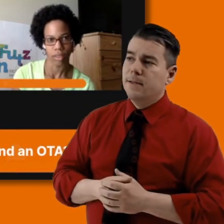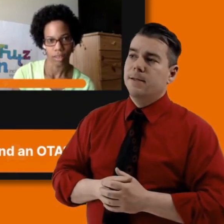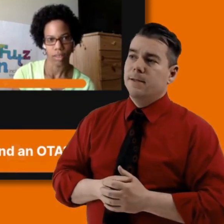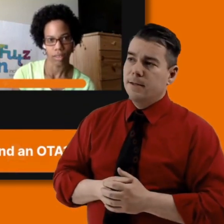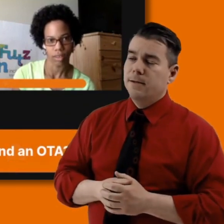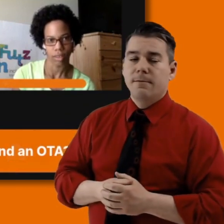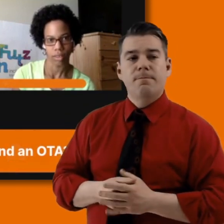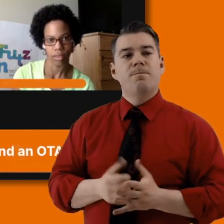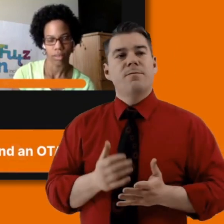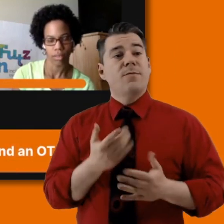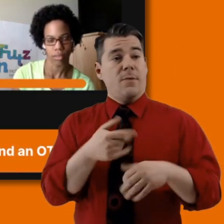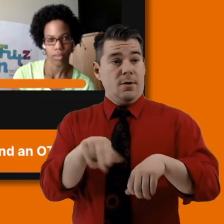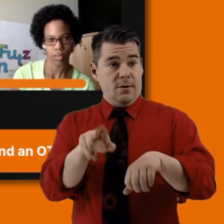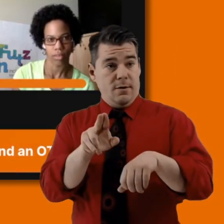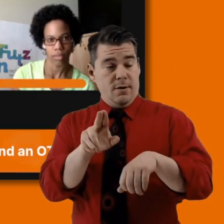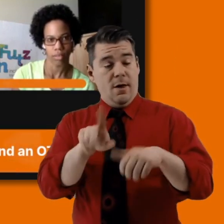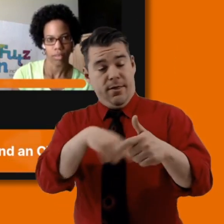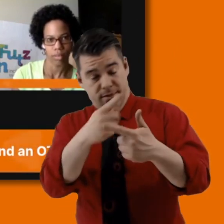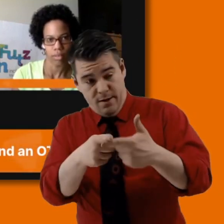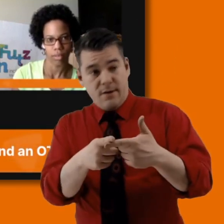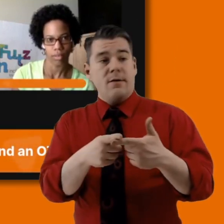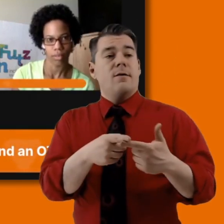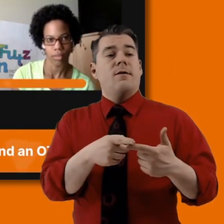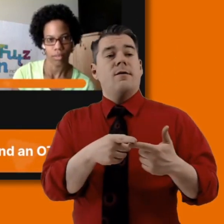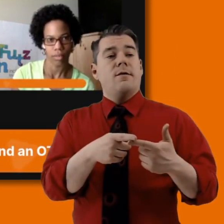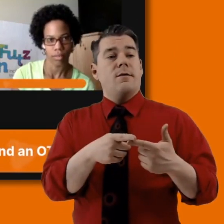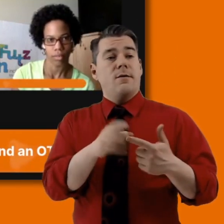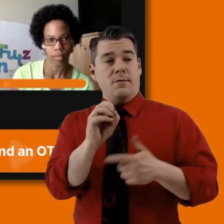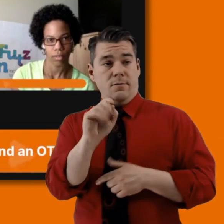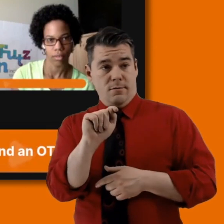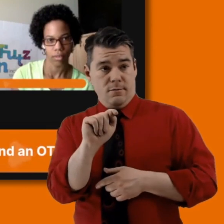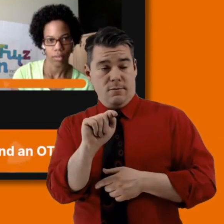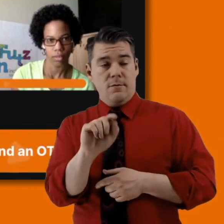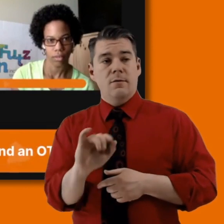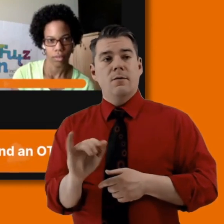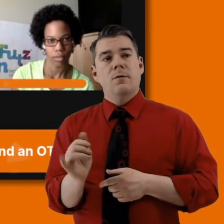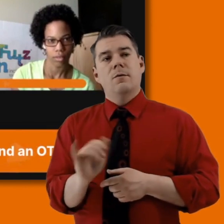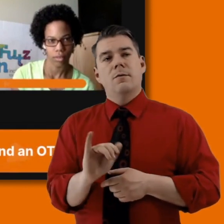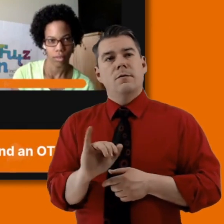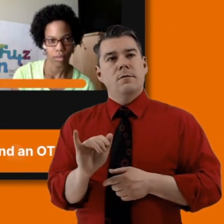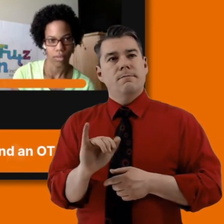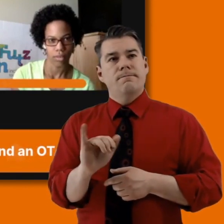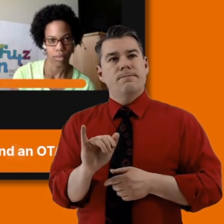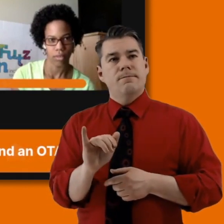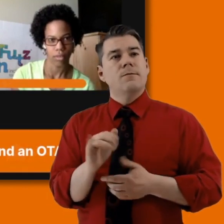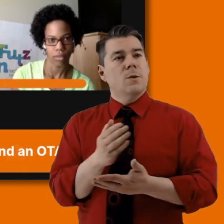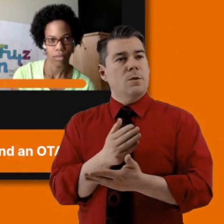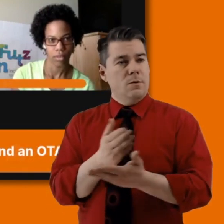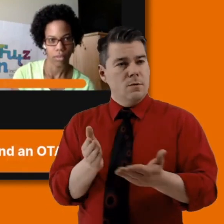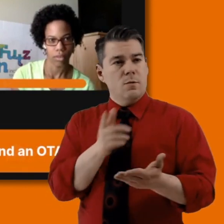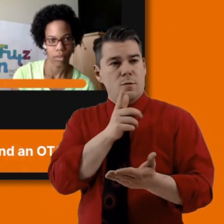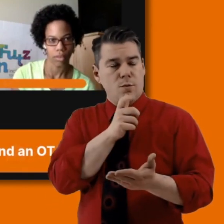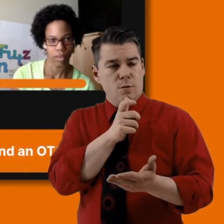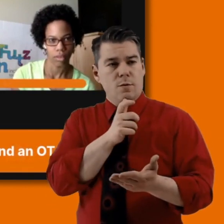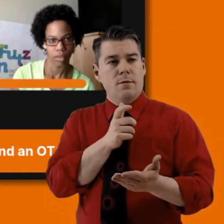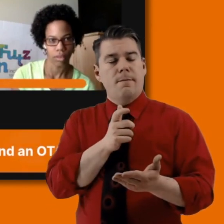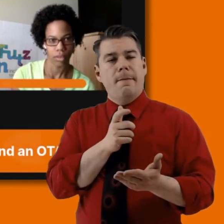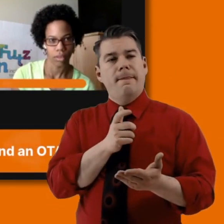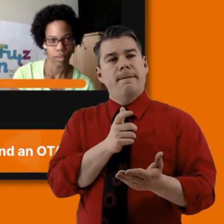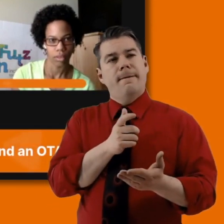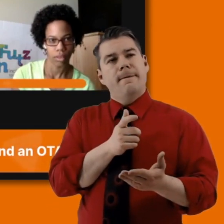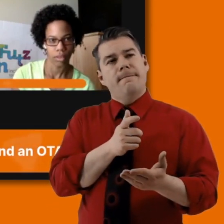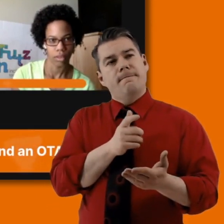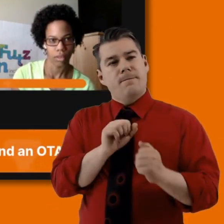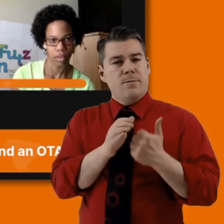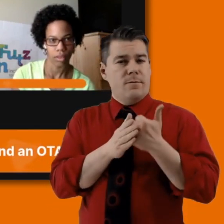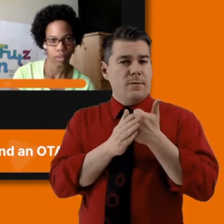then, you know, OTs also, they're the ones who can